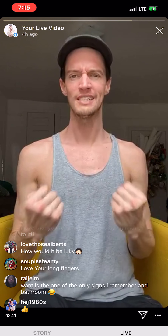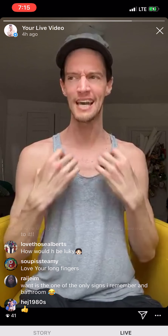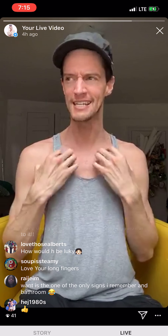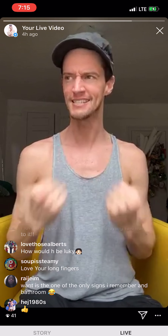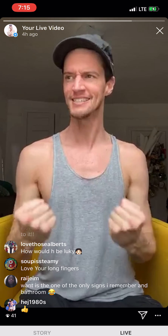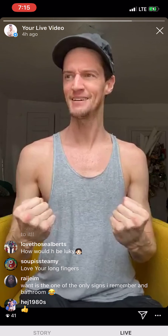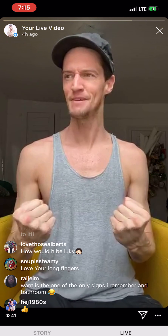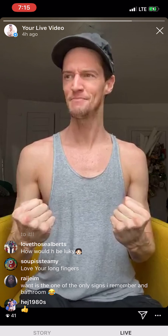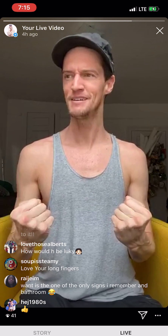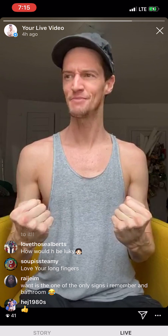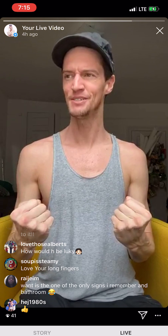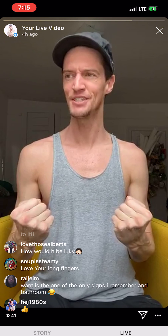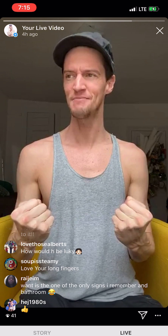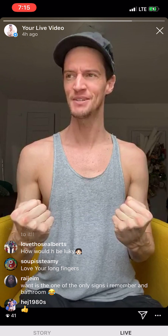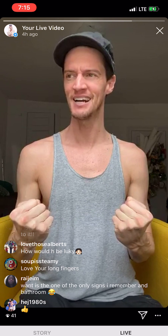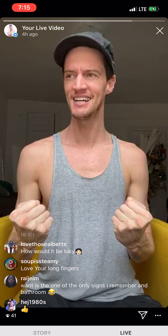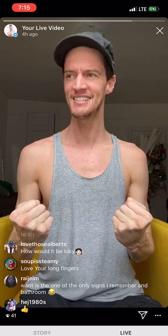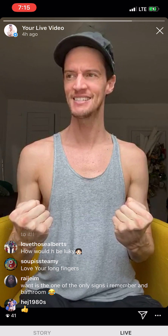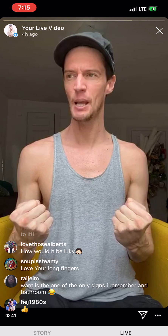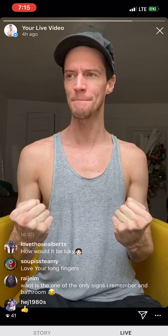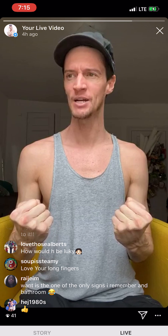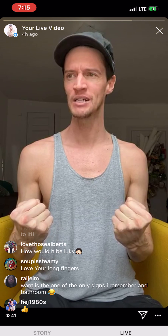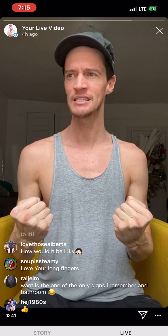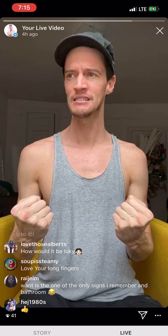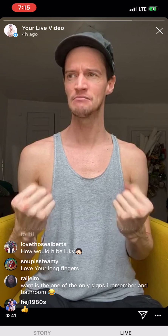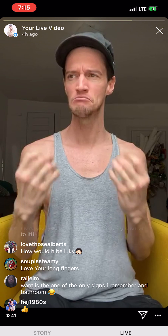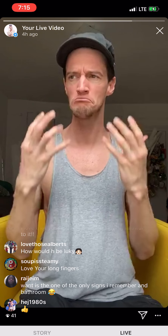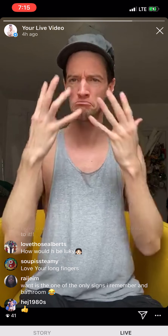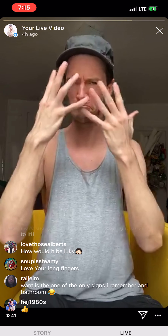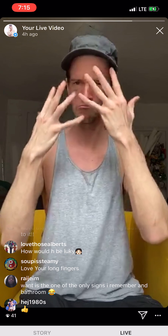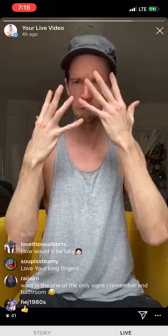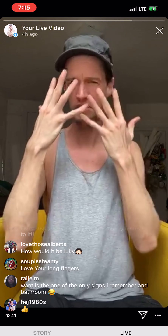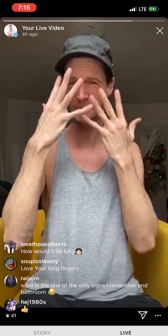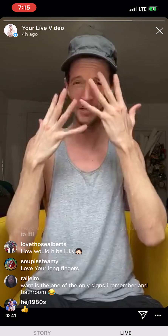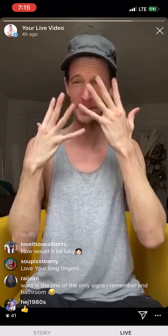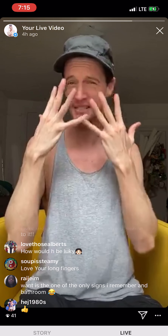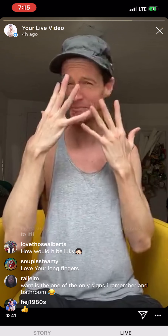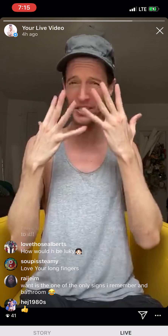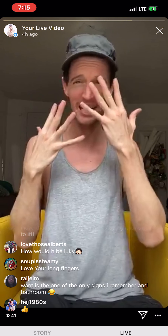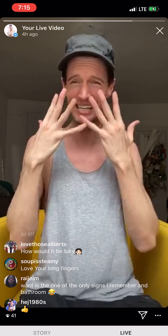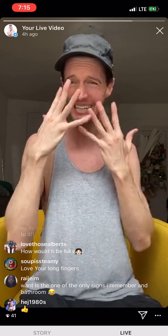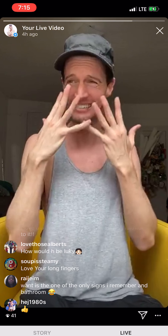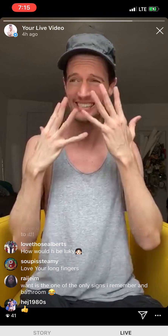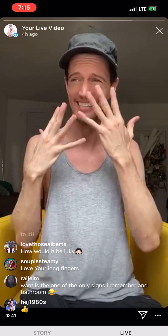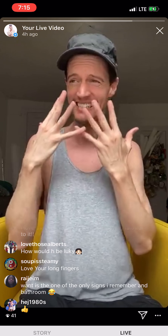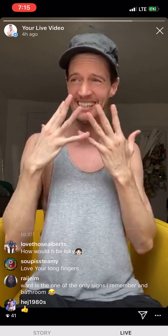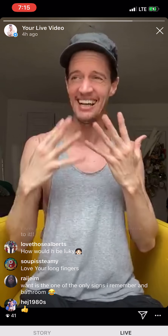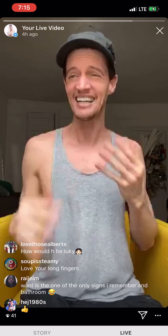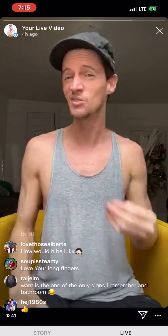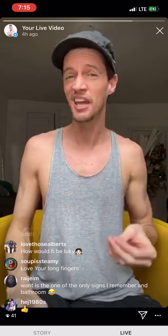Yes. Yep, yep, yep. Good job, you guys. Embarrassed. Mmm. I'm embarrassed. I'm shy. I don't care.